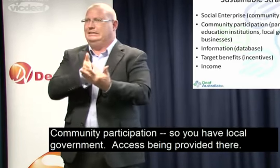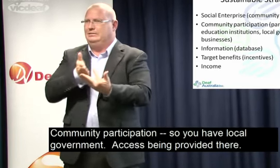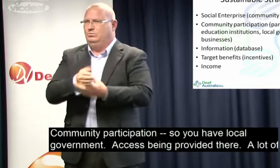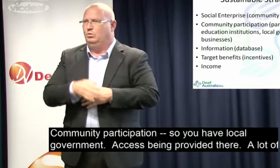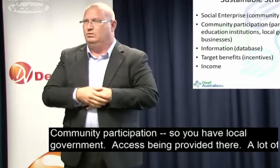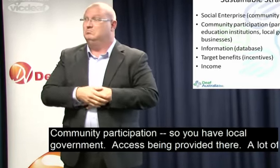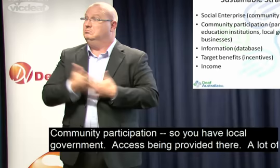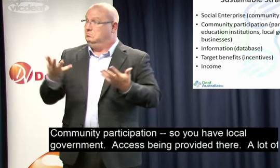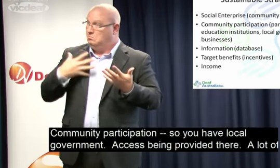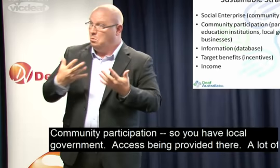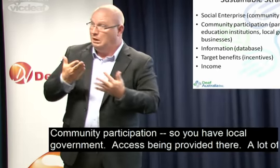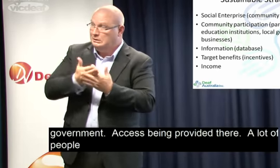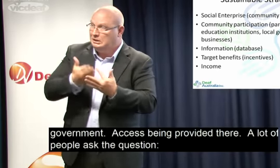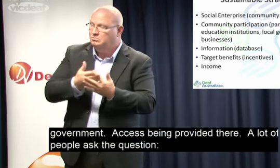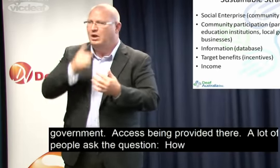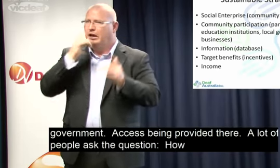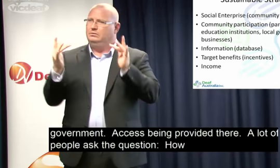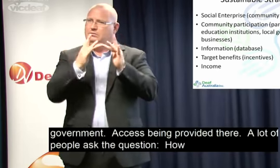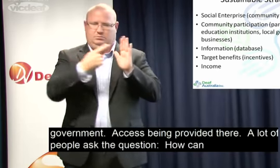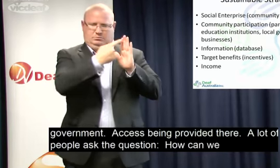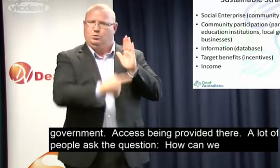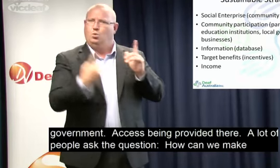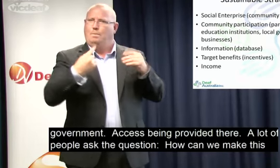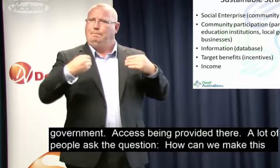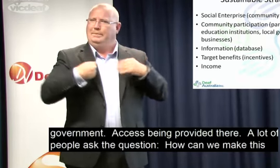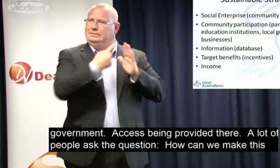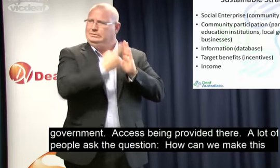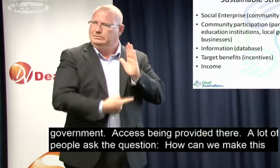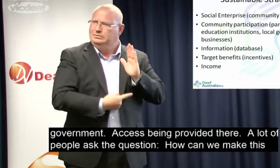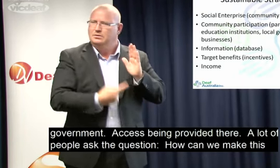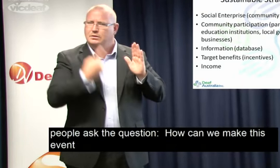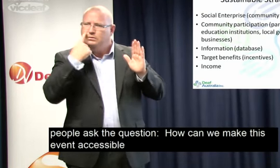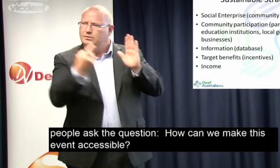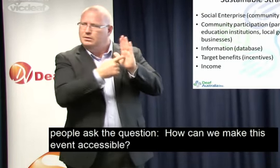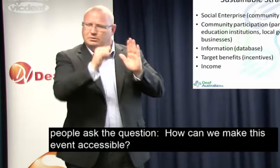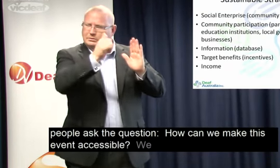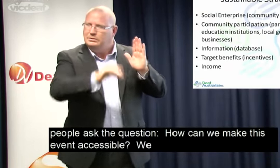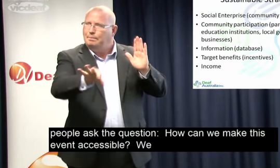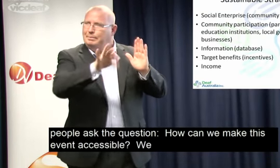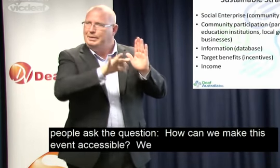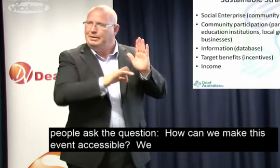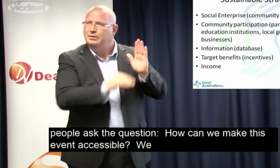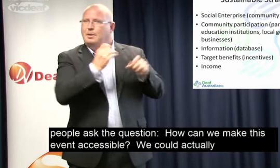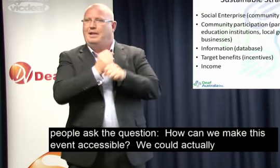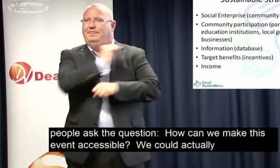make this event accessible? And we could actually refer them on to various businesses that they can use and select